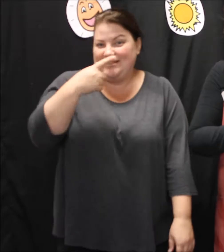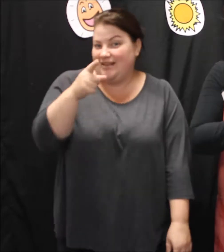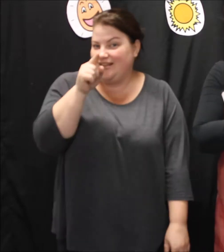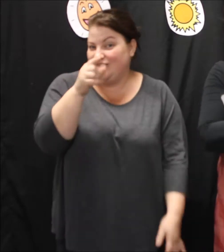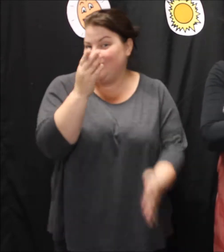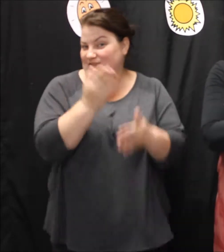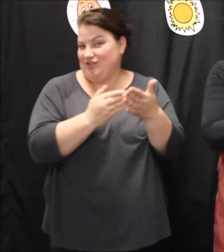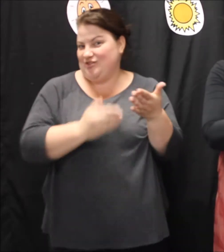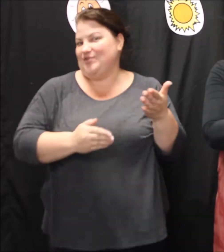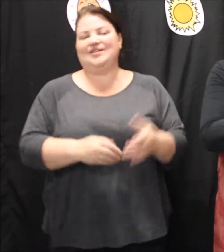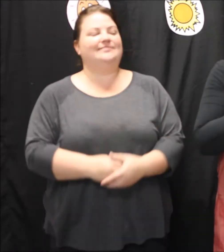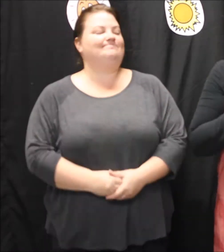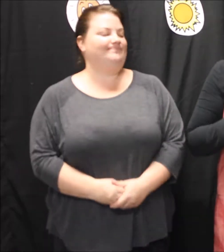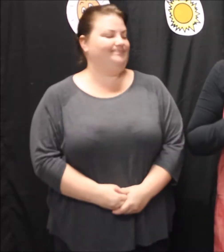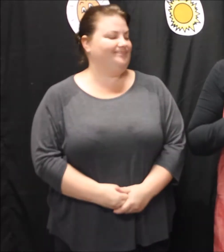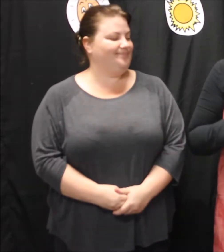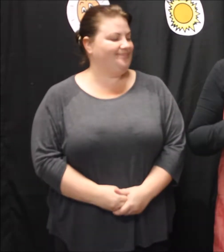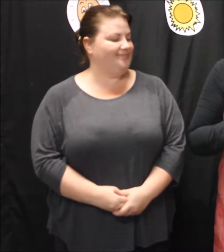story.